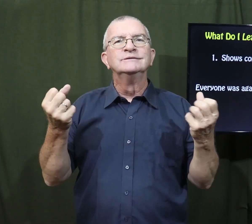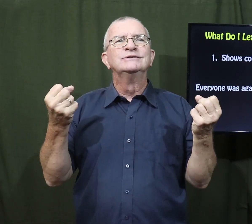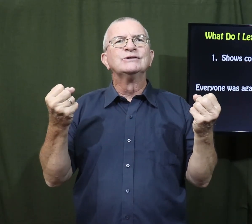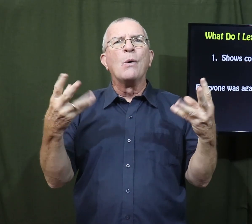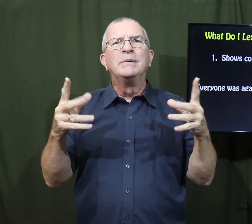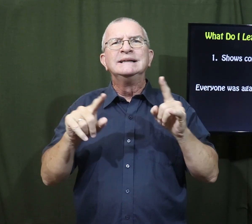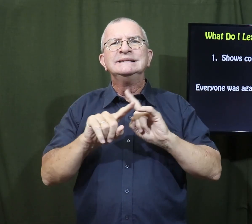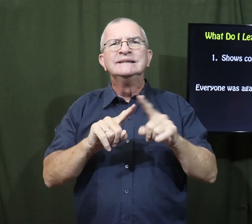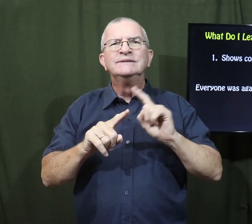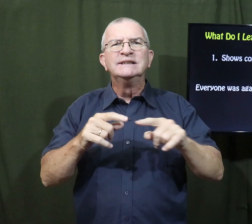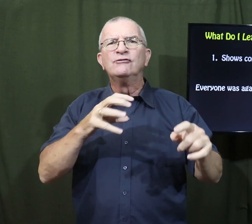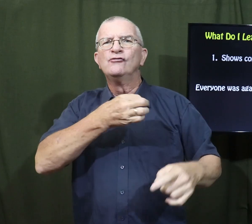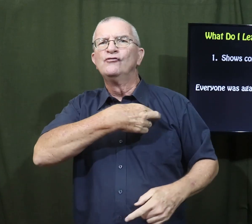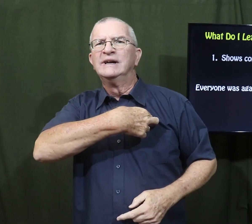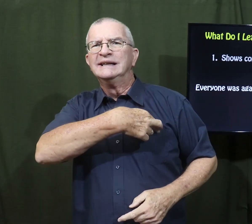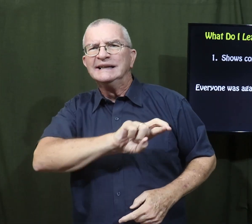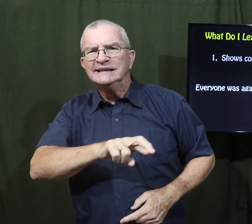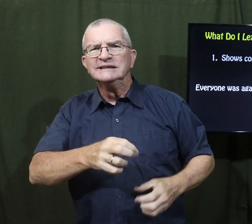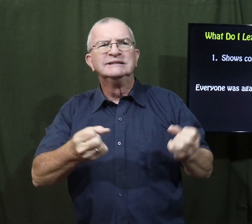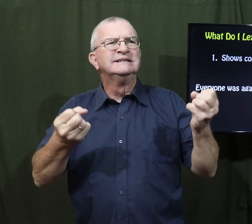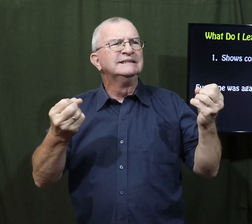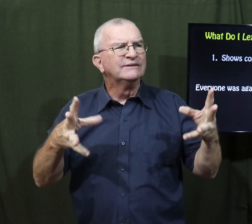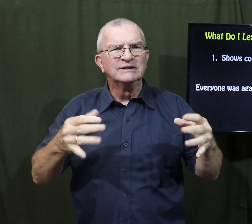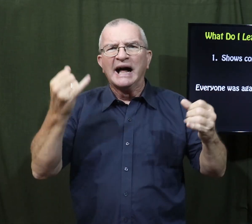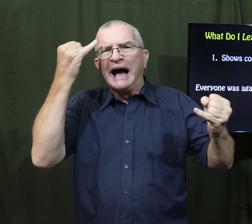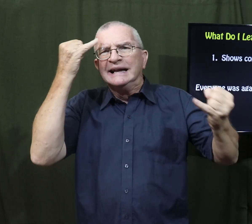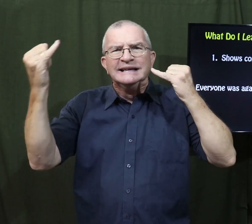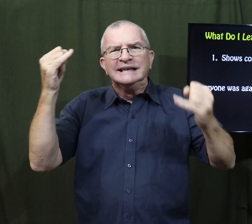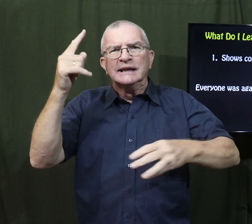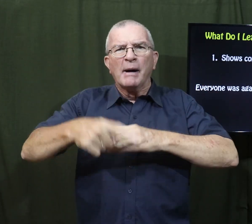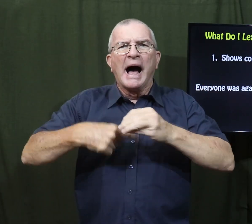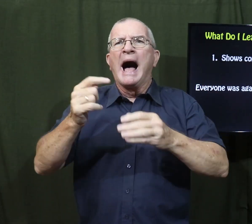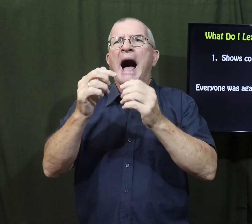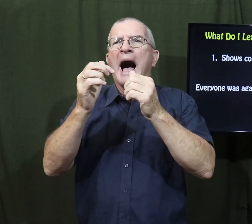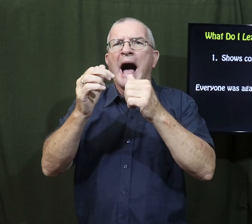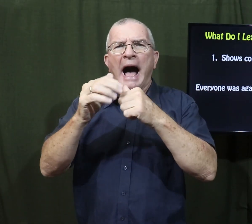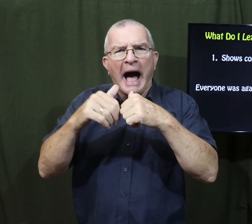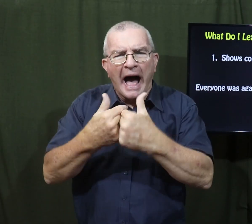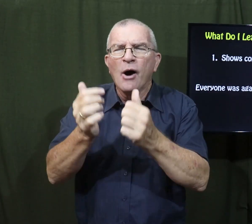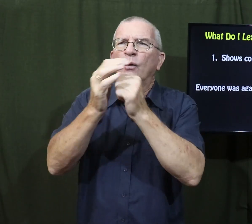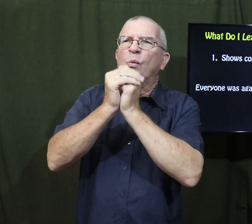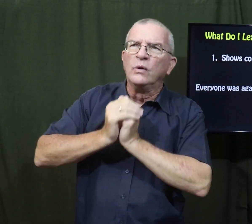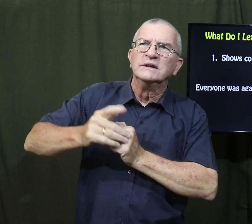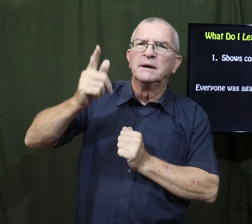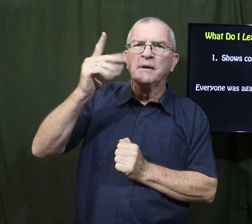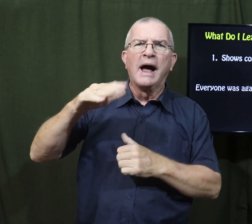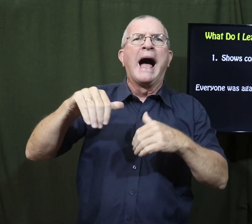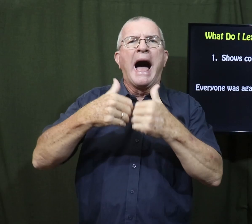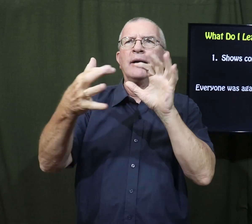That's why we have so many different religions, so many different ideas about how to worship